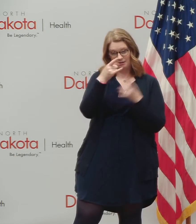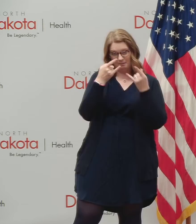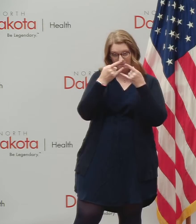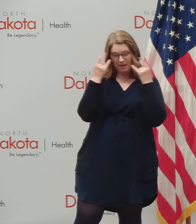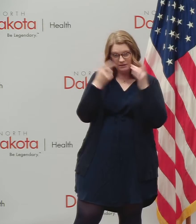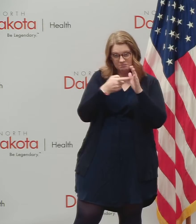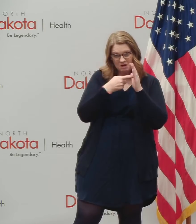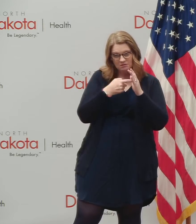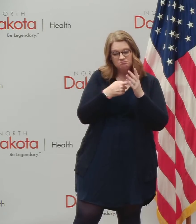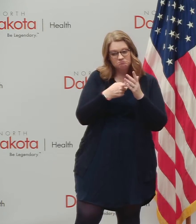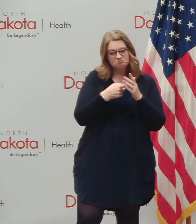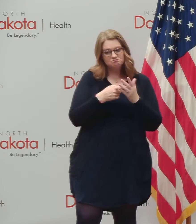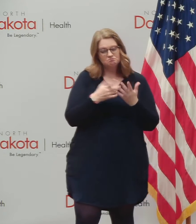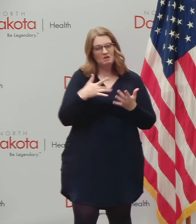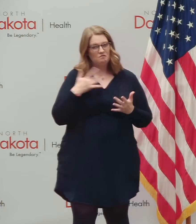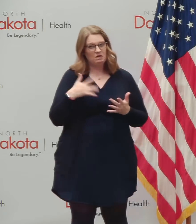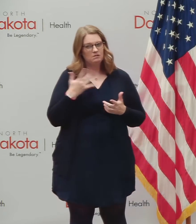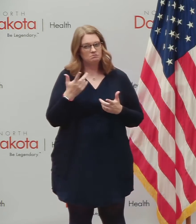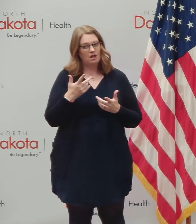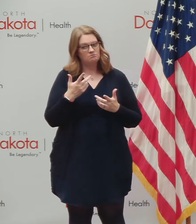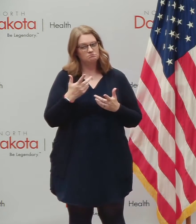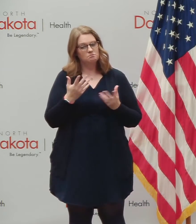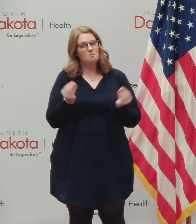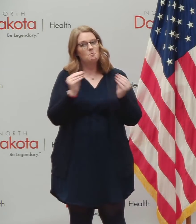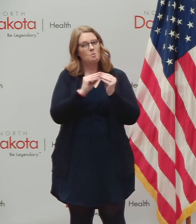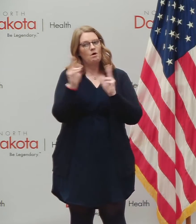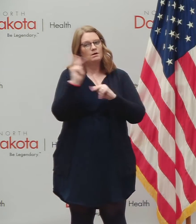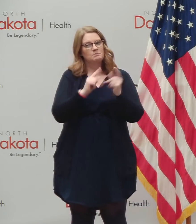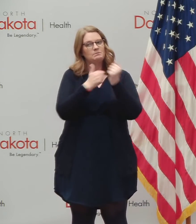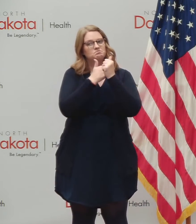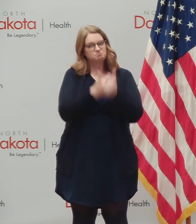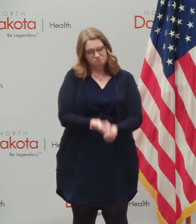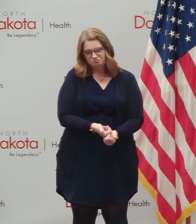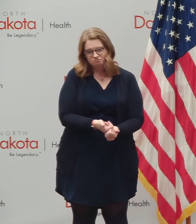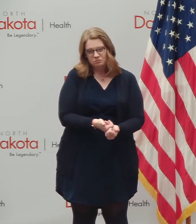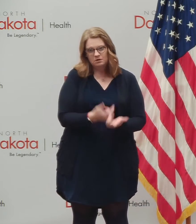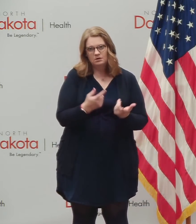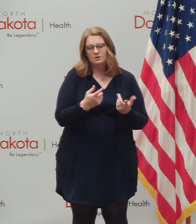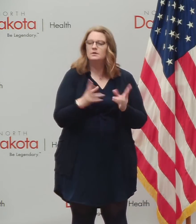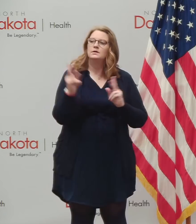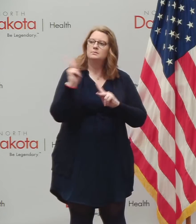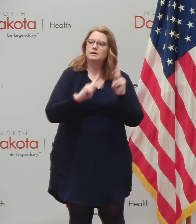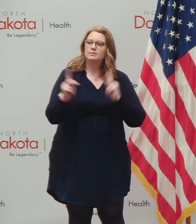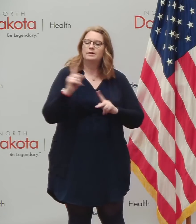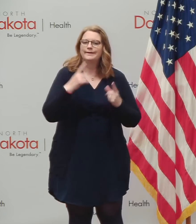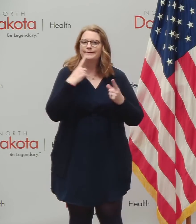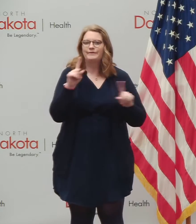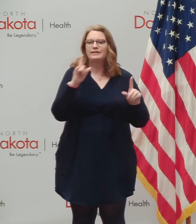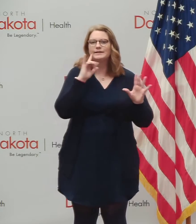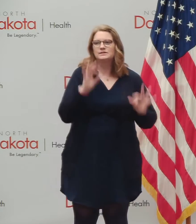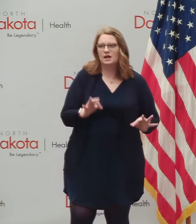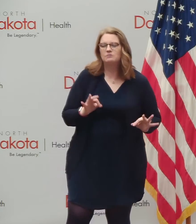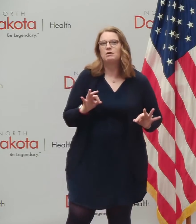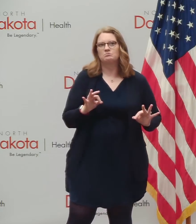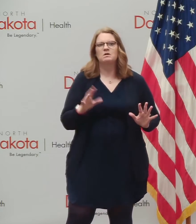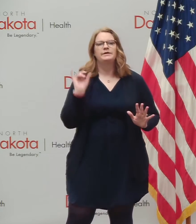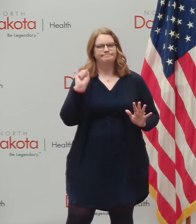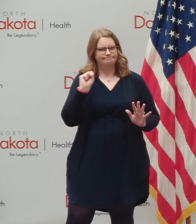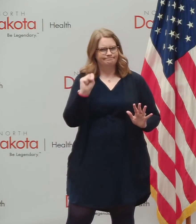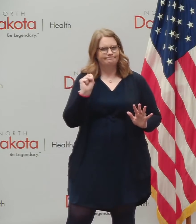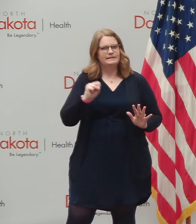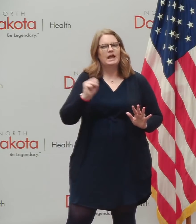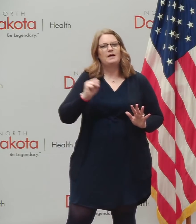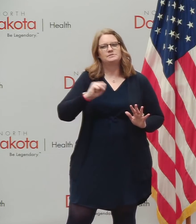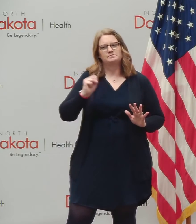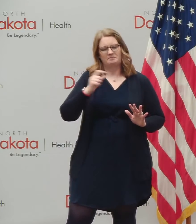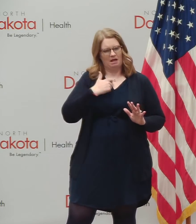already appears to be having an impact as more people choose to find their why and be part of the group that is